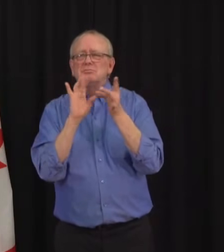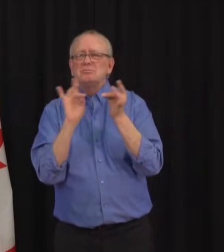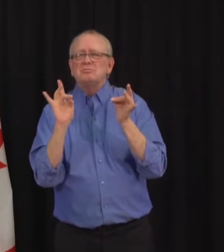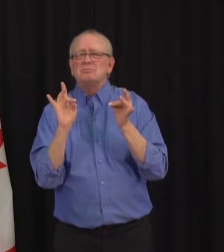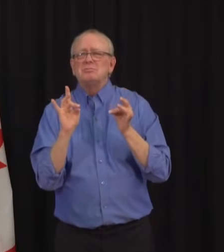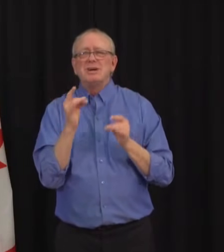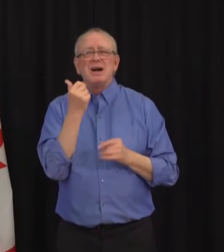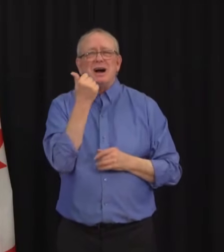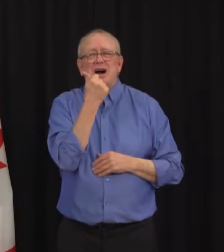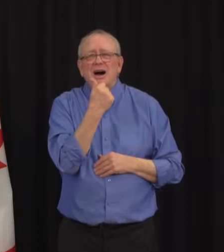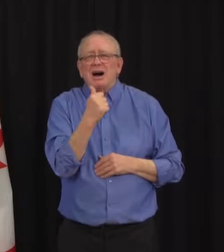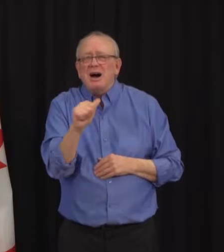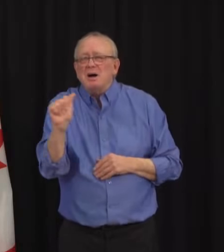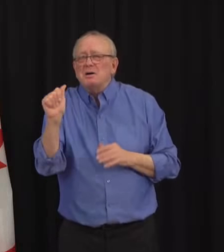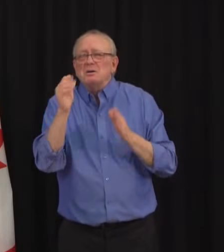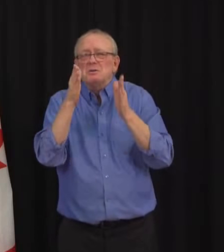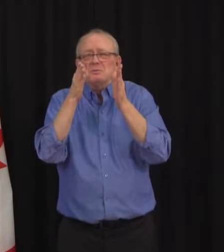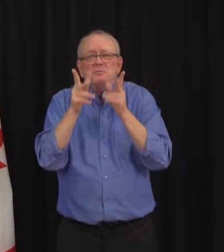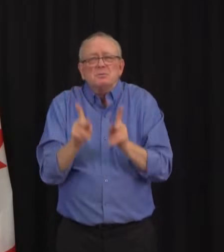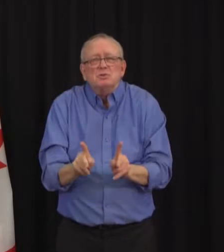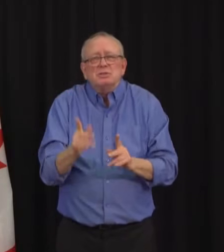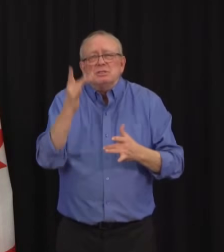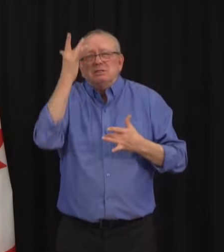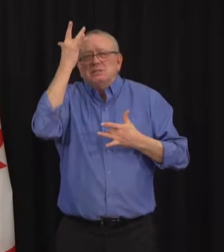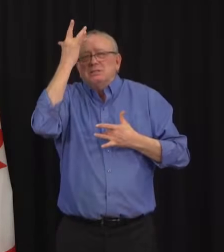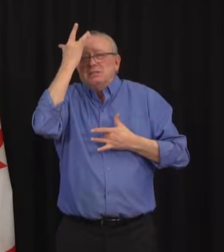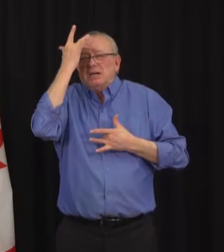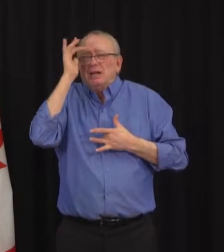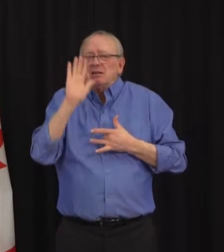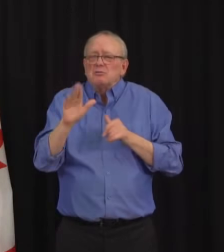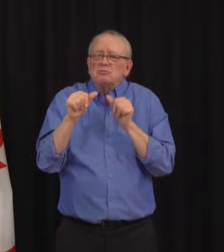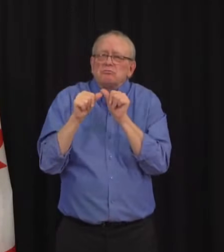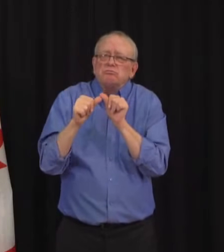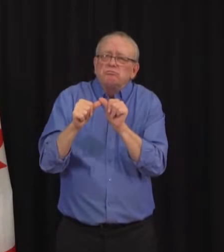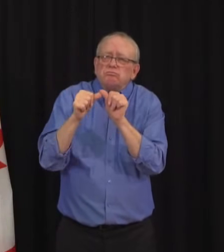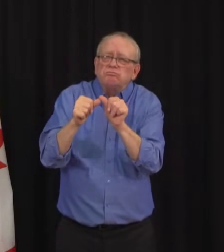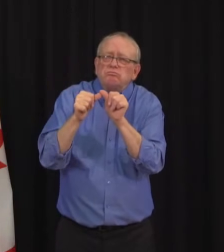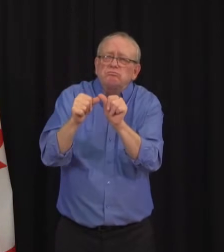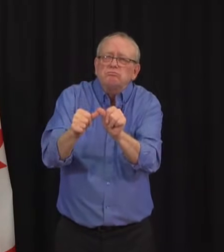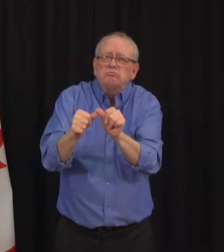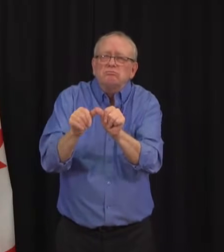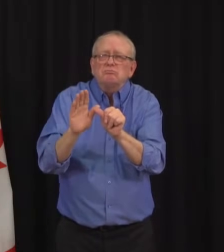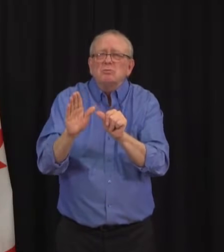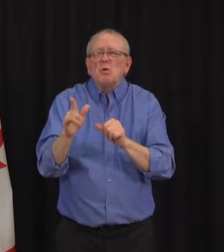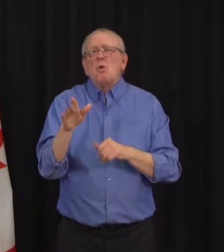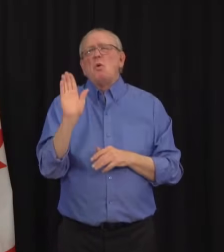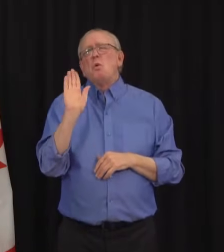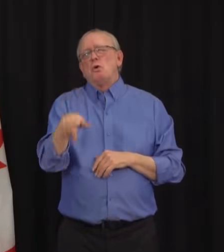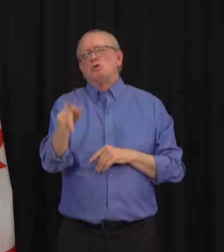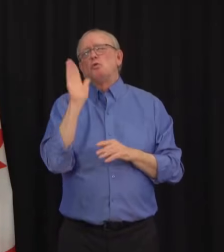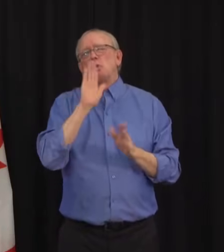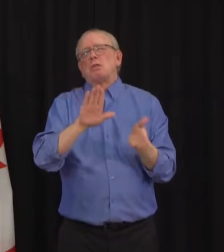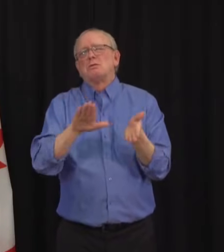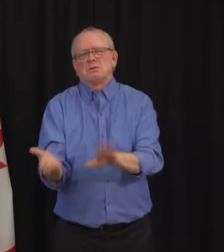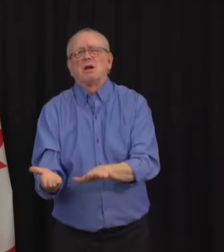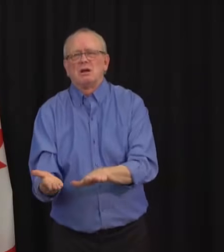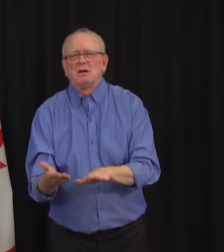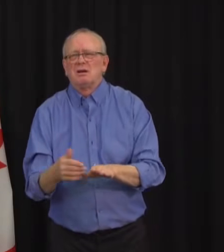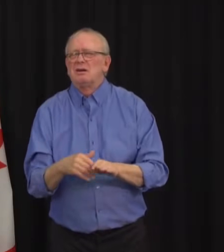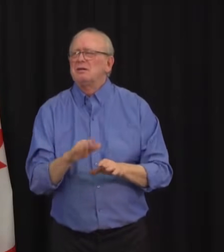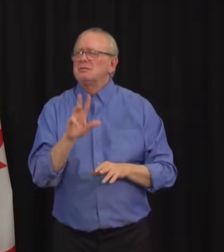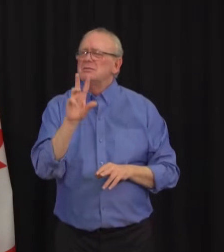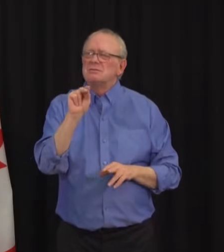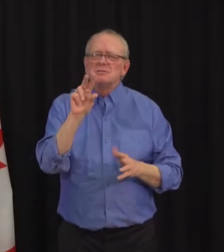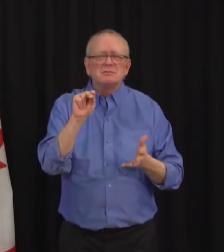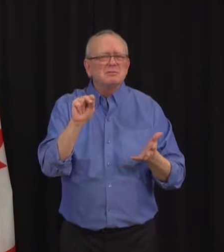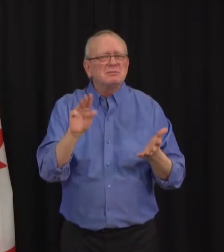death sentence and should not be. And so whether or not an individual who passed away had a chronic condition or not does not mean that